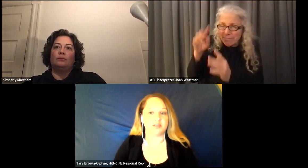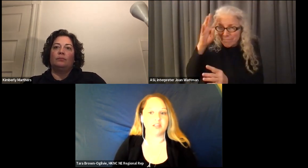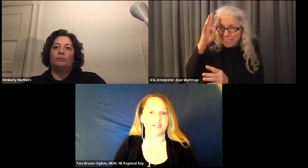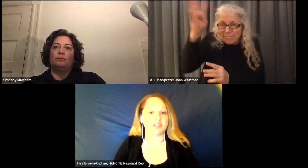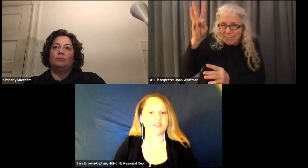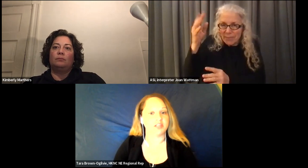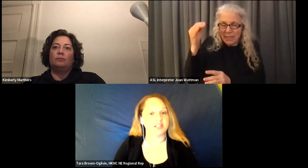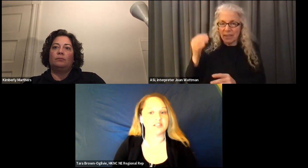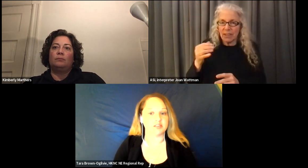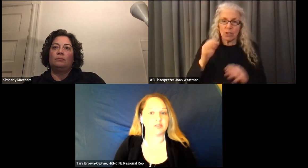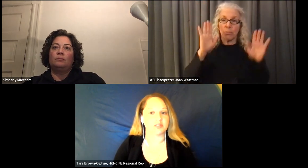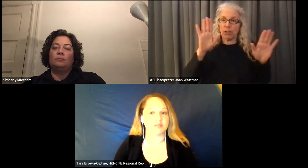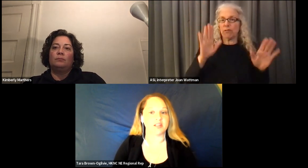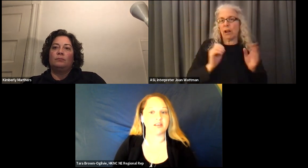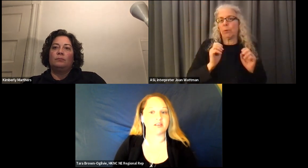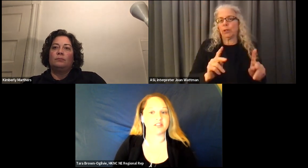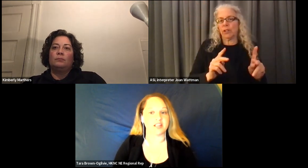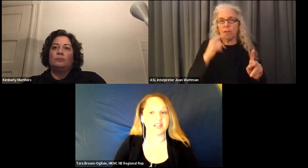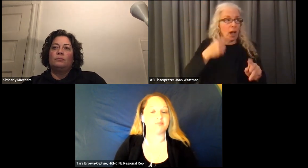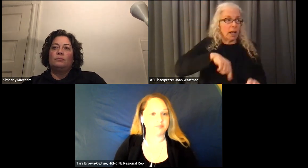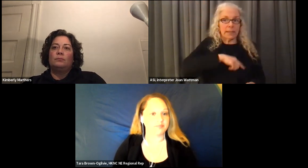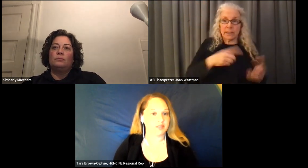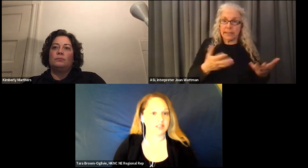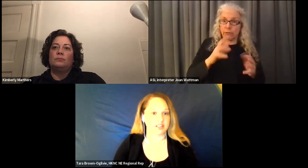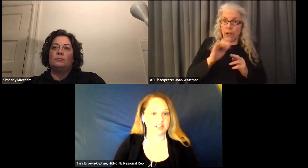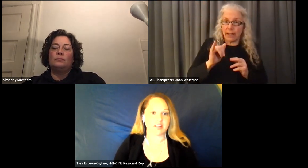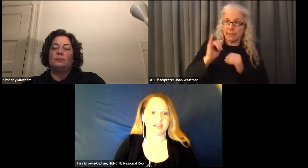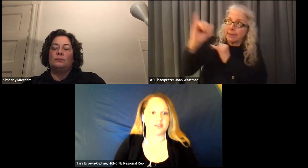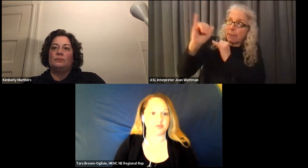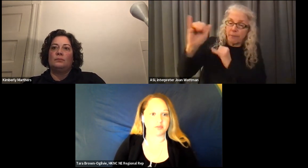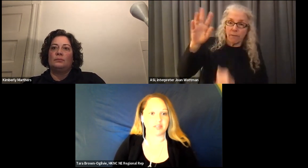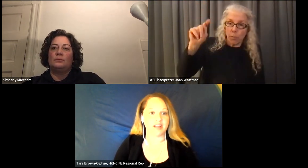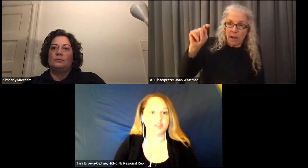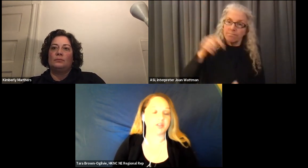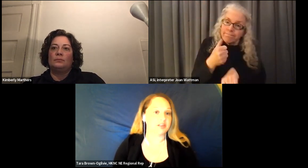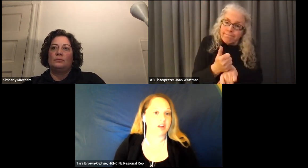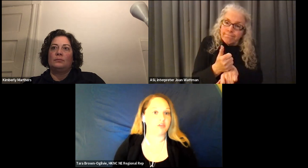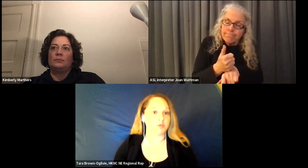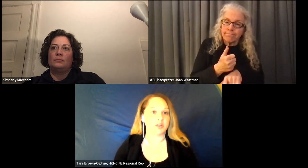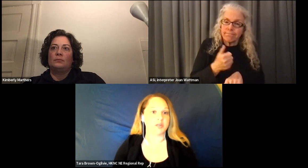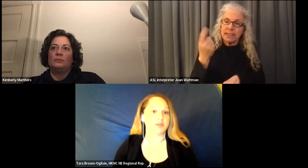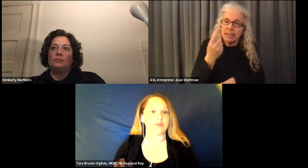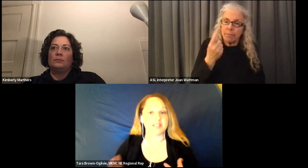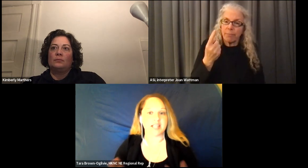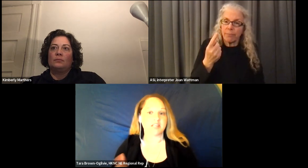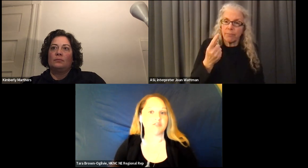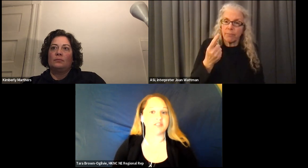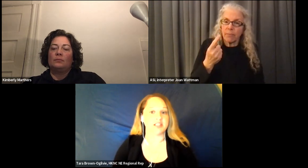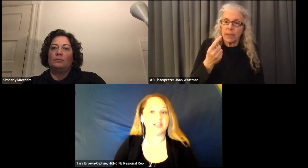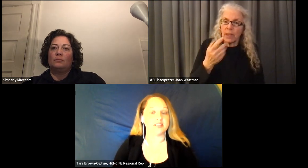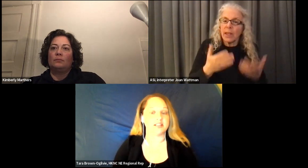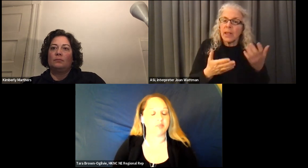good opportunity to look into something of the same kind of caliber of working with maybe